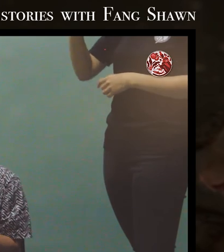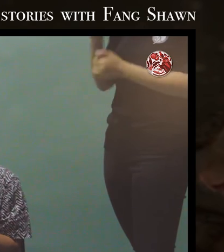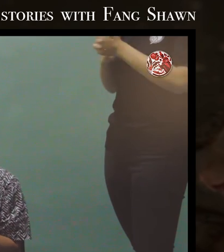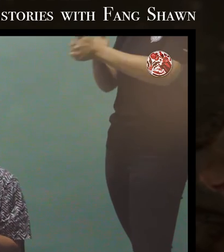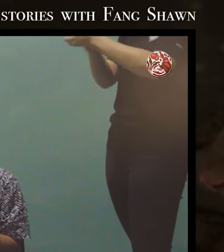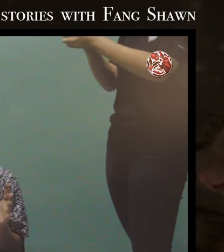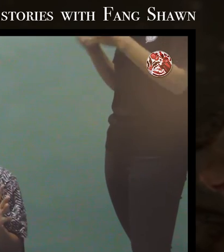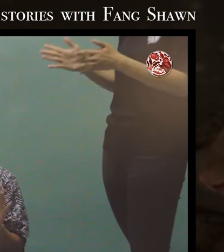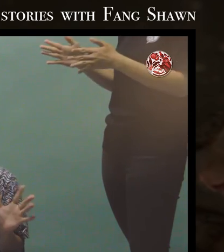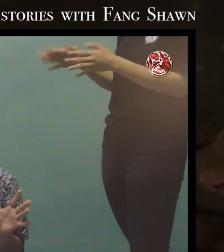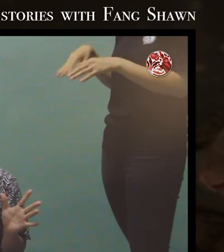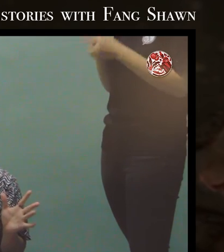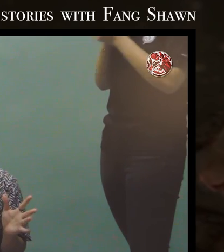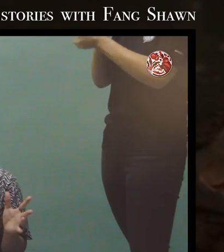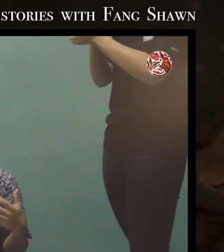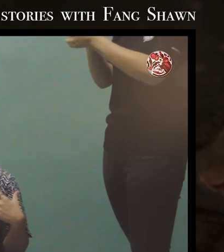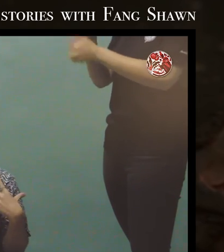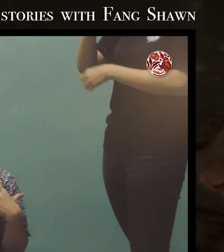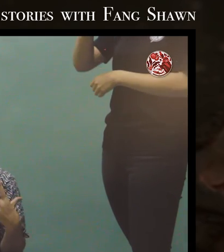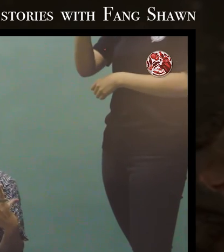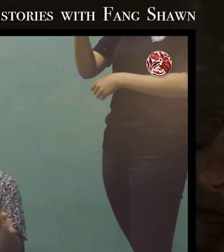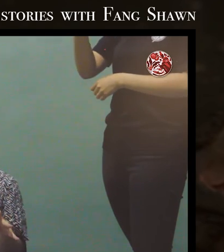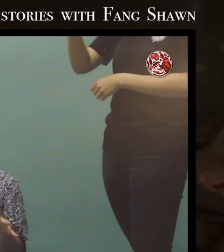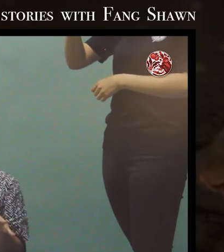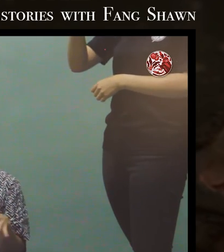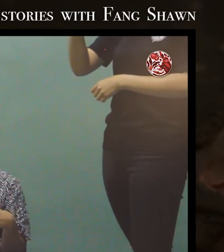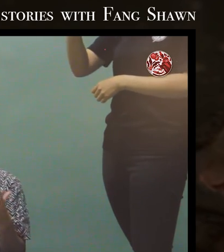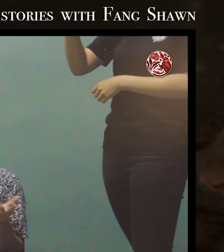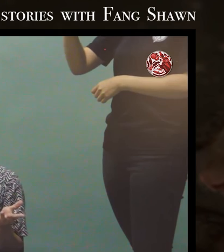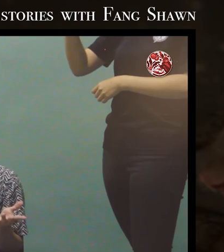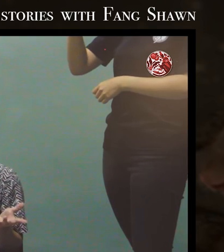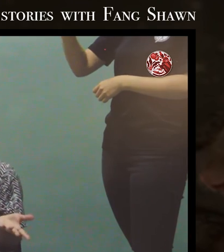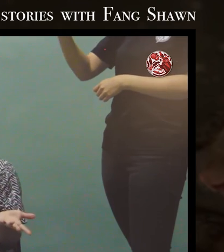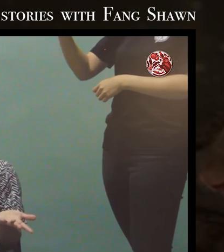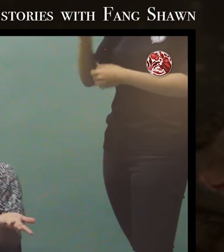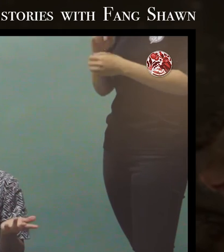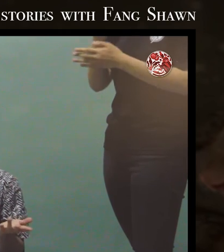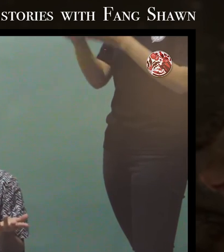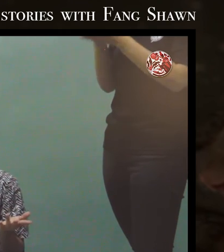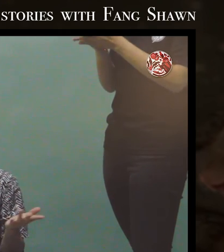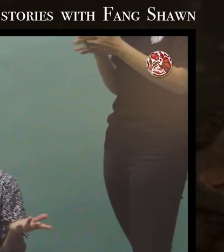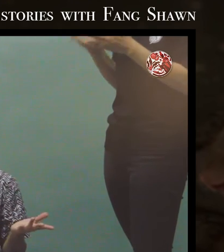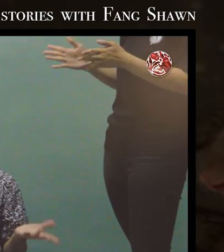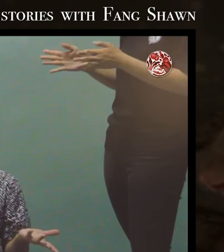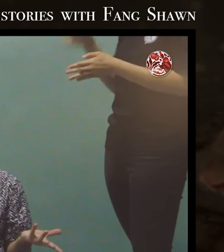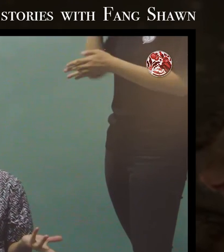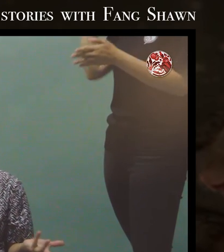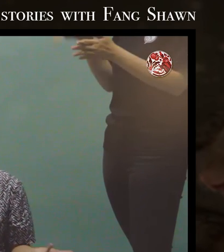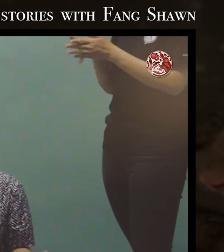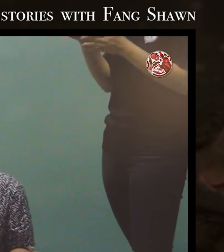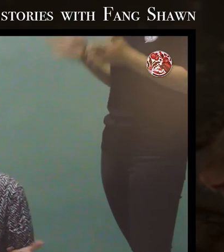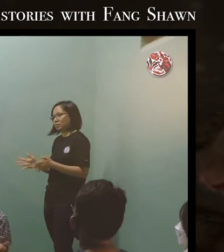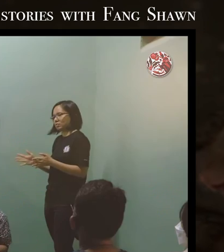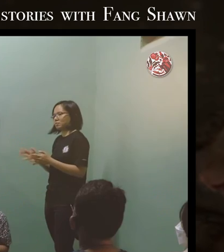so. And to be honest, I get it. Even I have made that mistake before, right? I have, you know, misjudged an Instagram account,